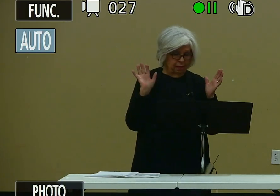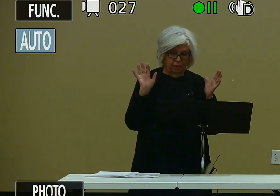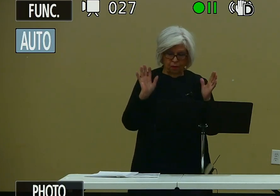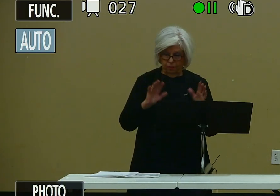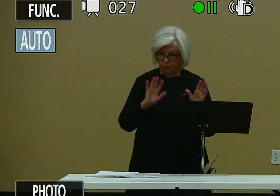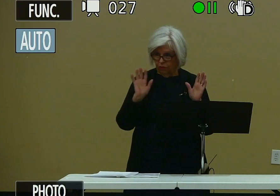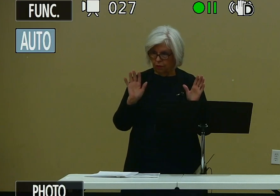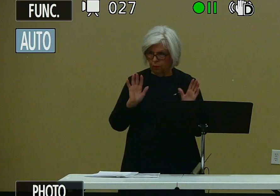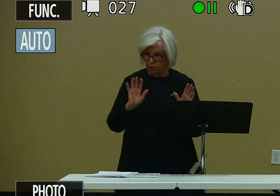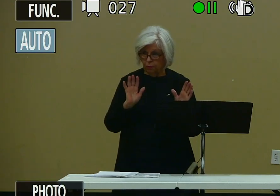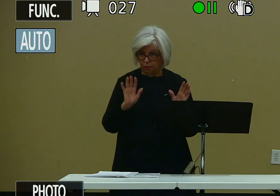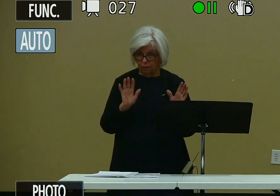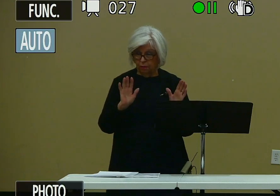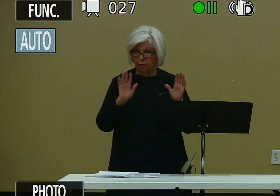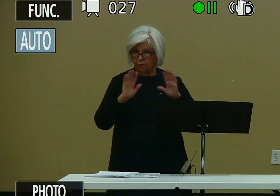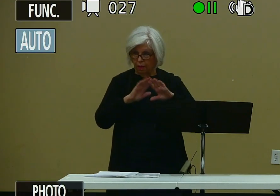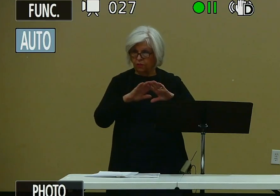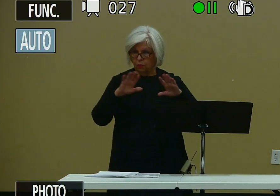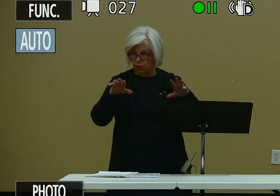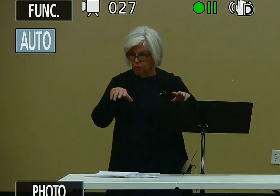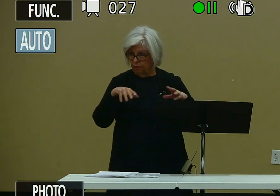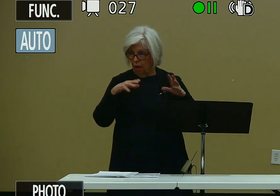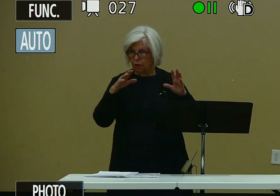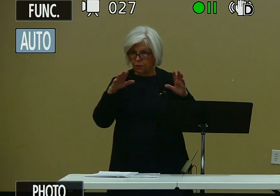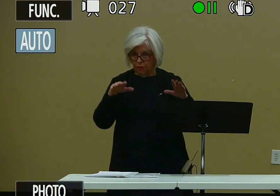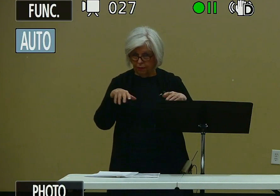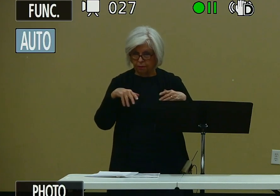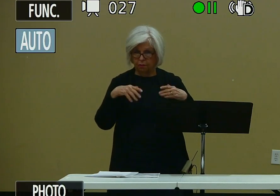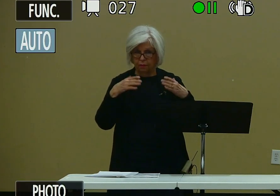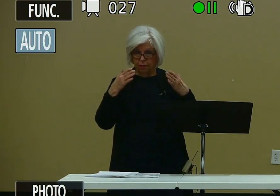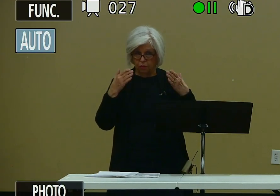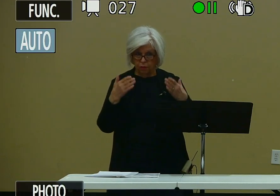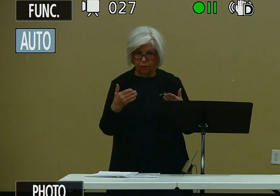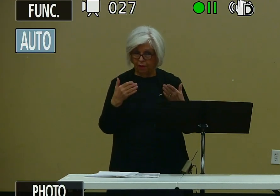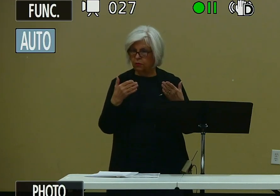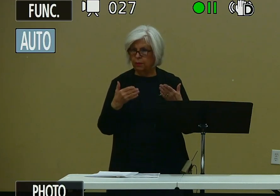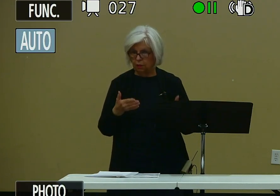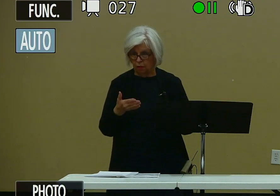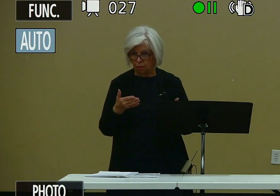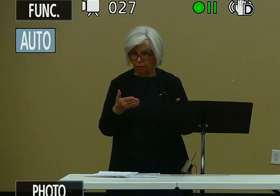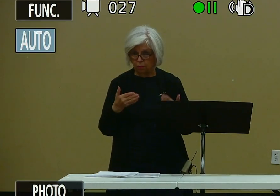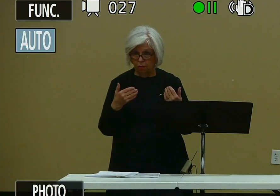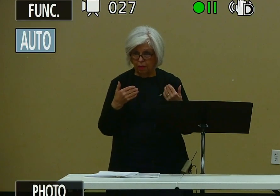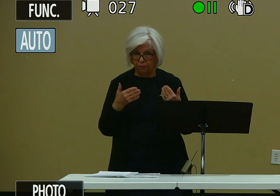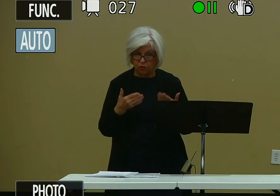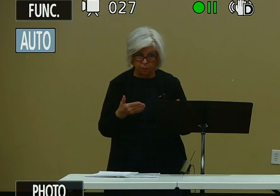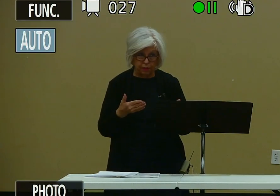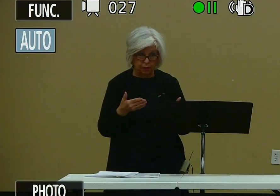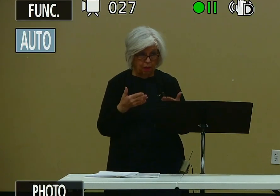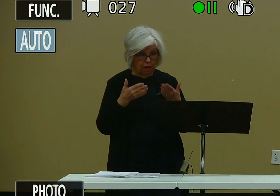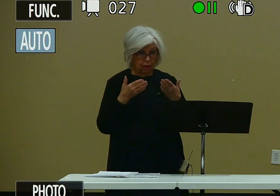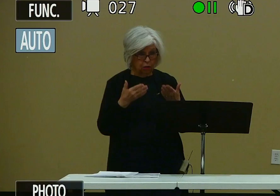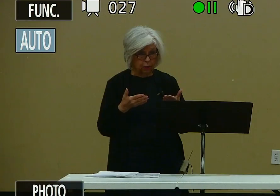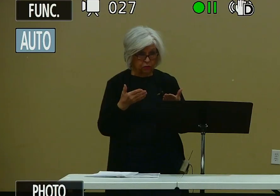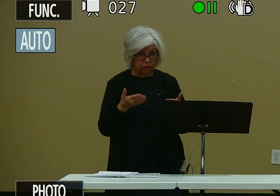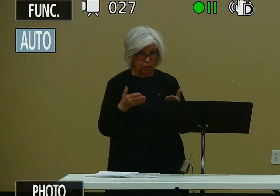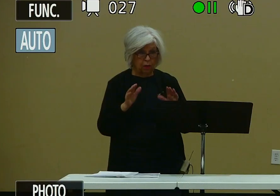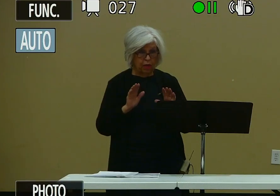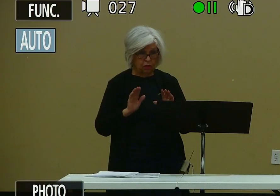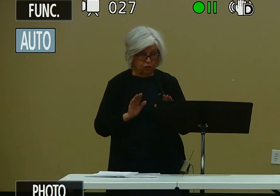no, just going slow is good. So I just want you all to think that you don't have to be in a hurry. You don't have to speed. Going slow is